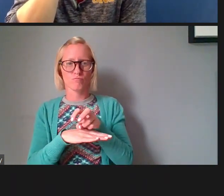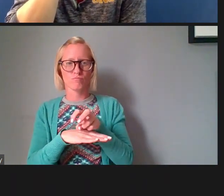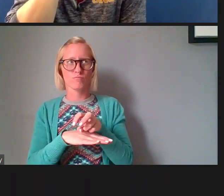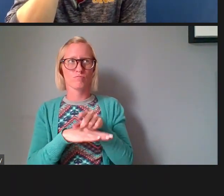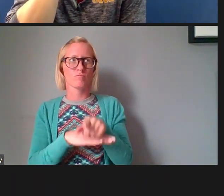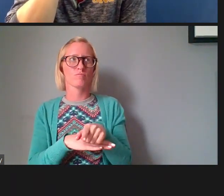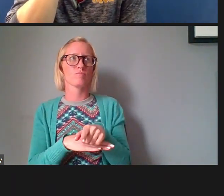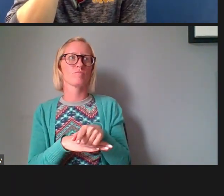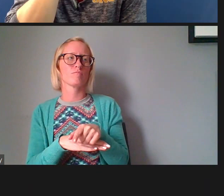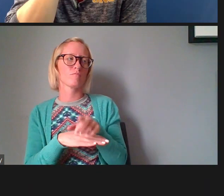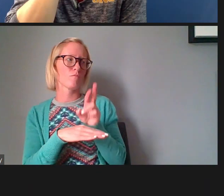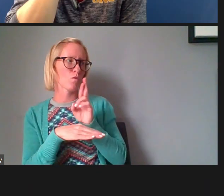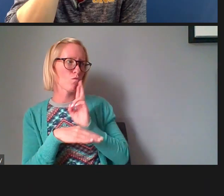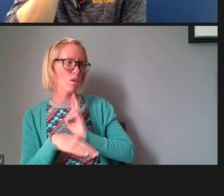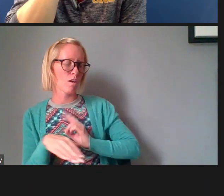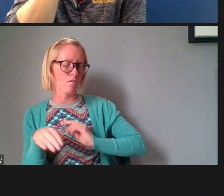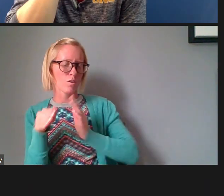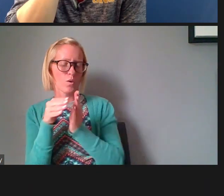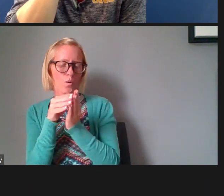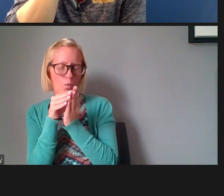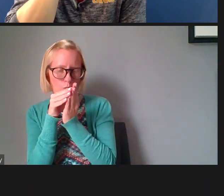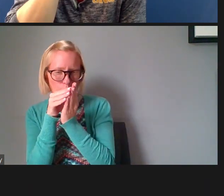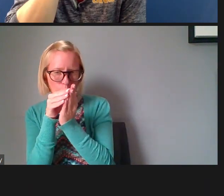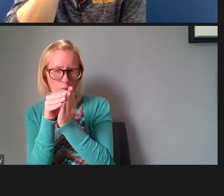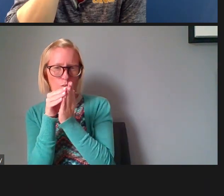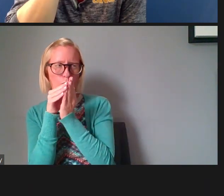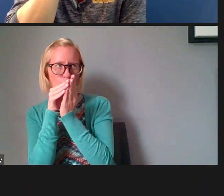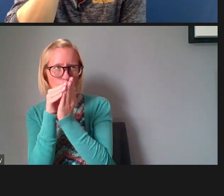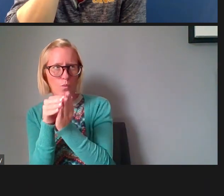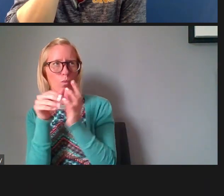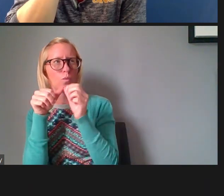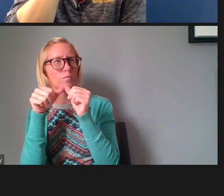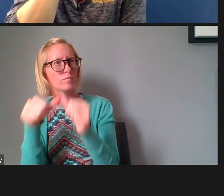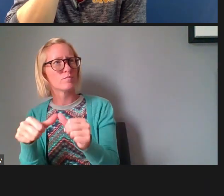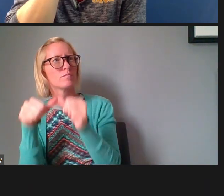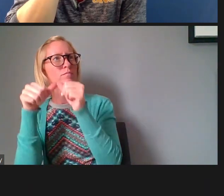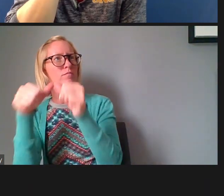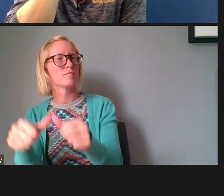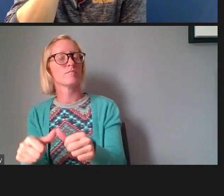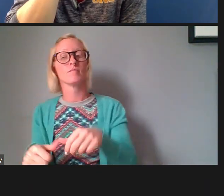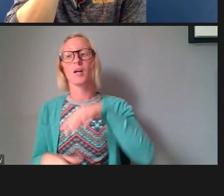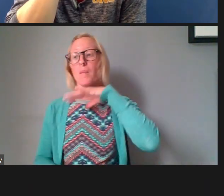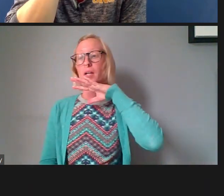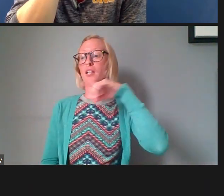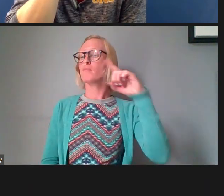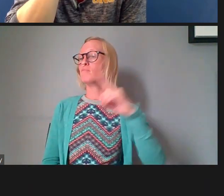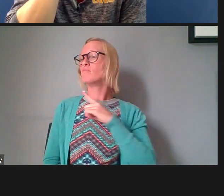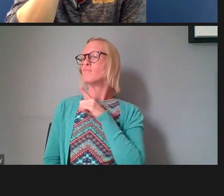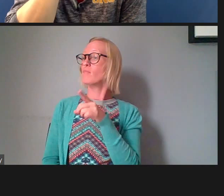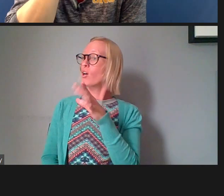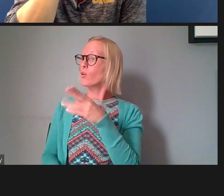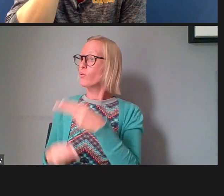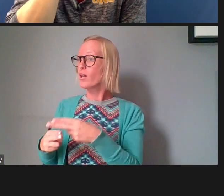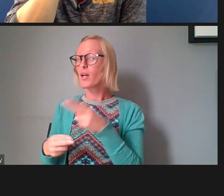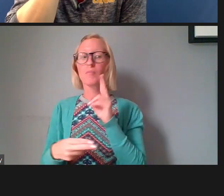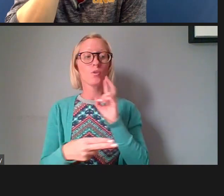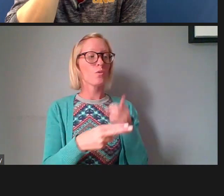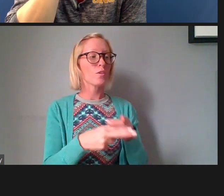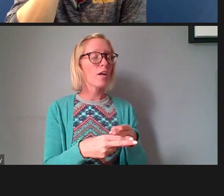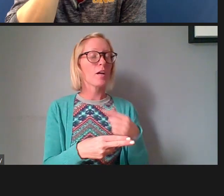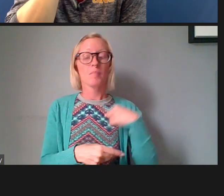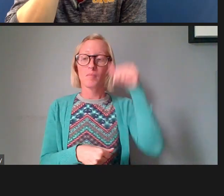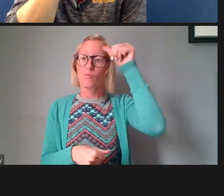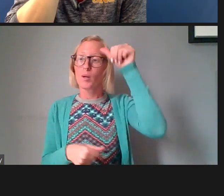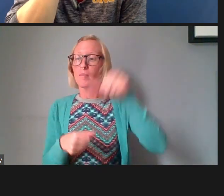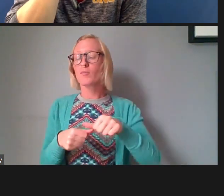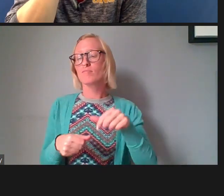blow short, penetrating blasts. Piggy moved among the crowd, asking names and frowning to remember them. The children gave him the